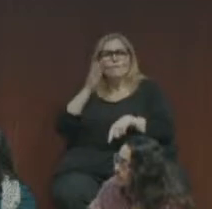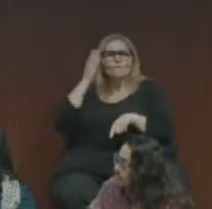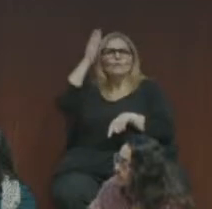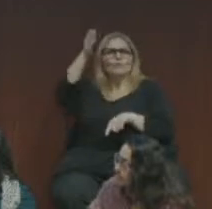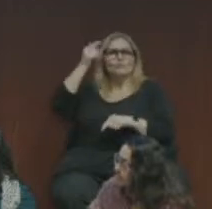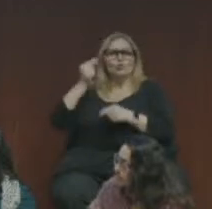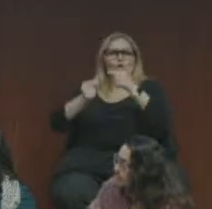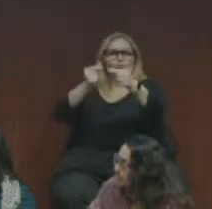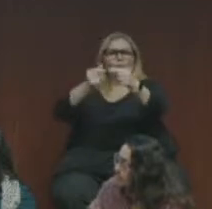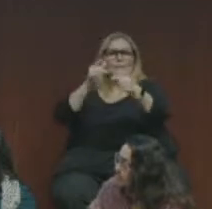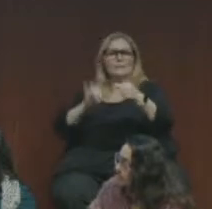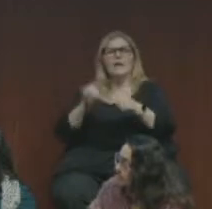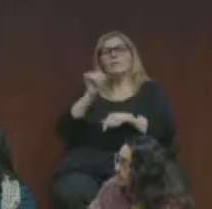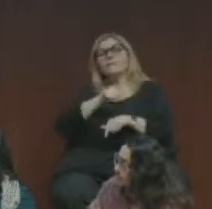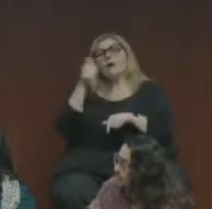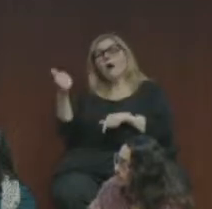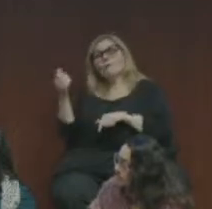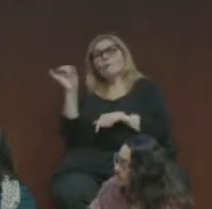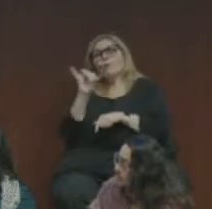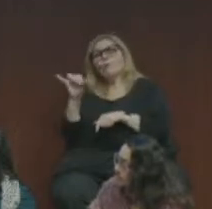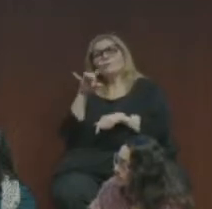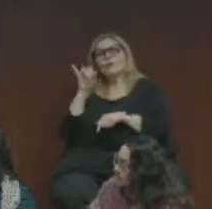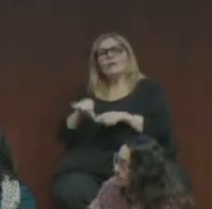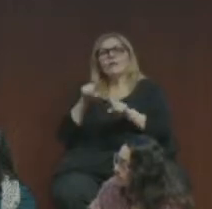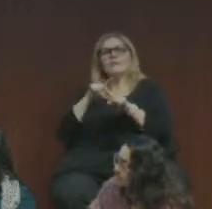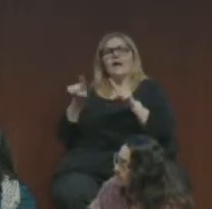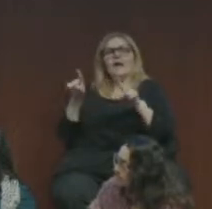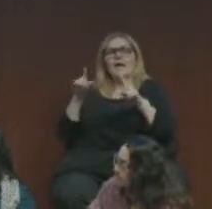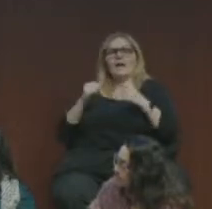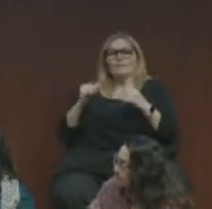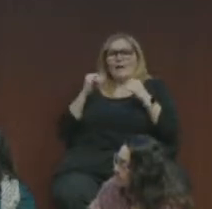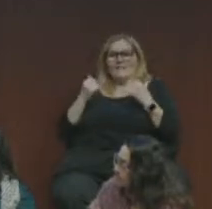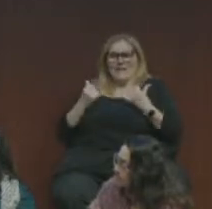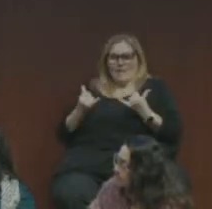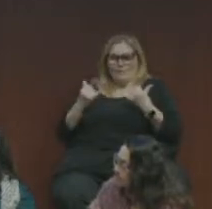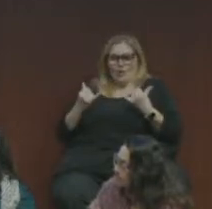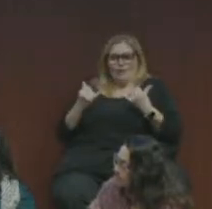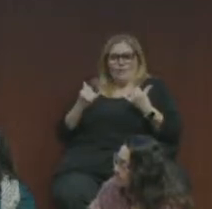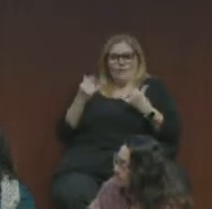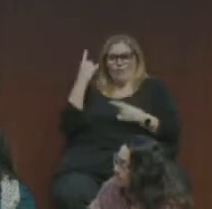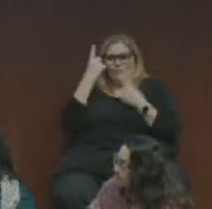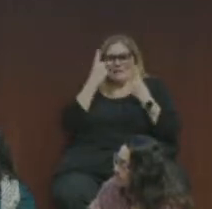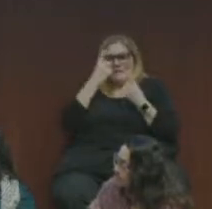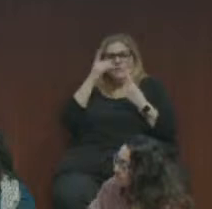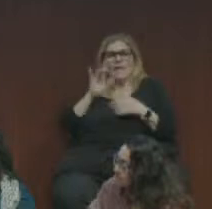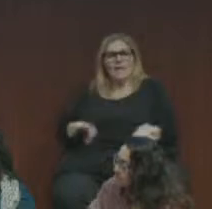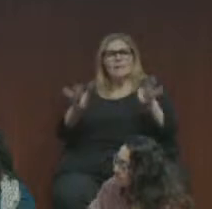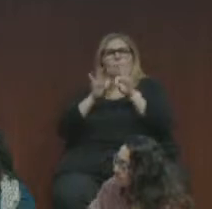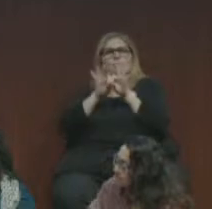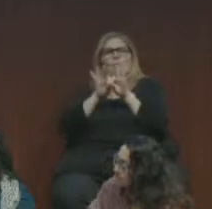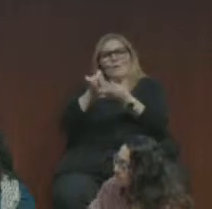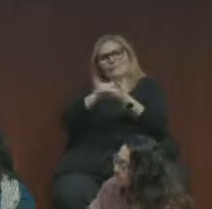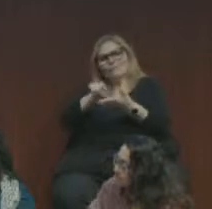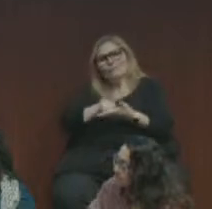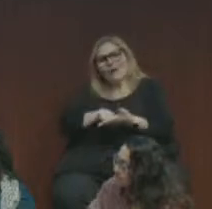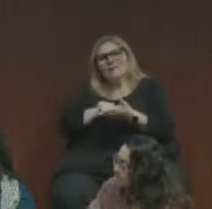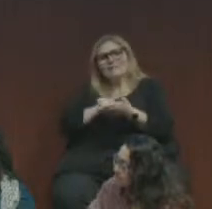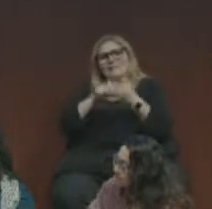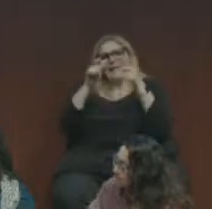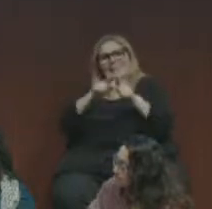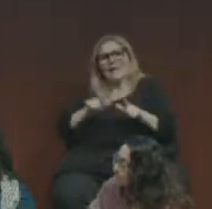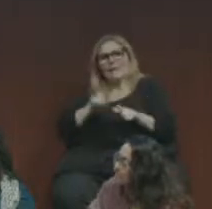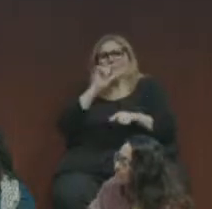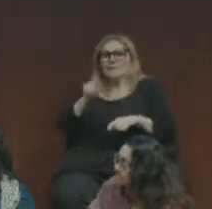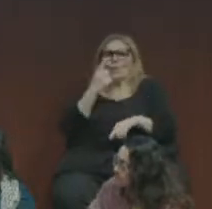generation. The other thing is that the current realization of the importance of writing in languages other